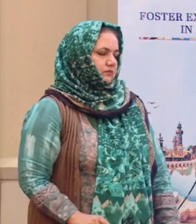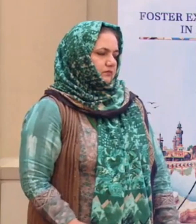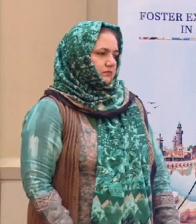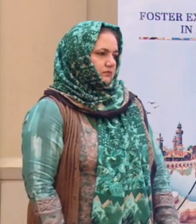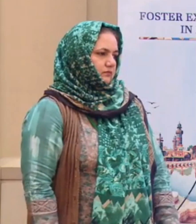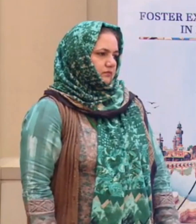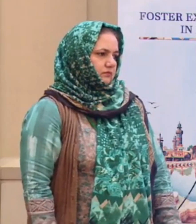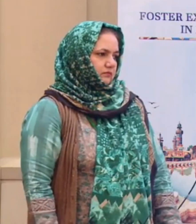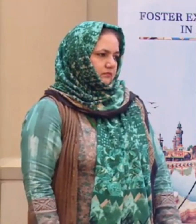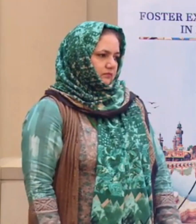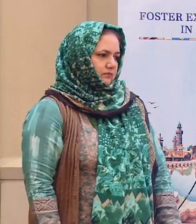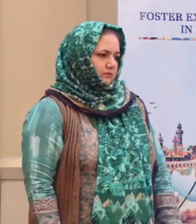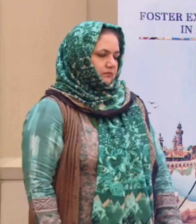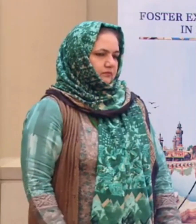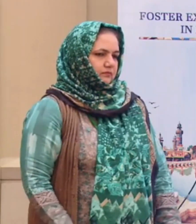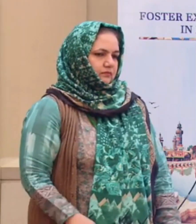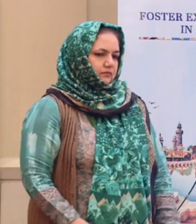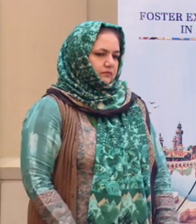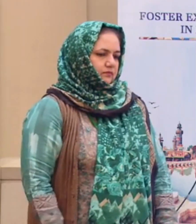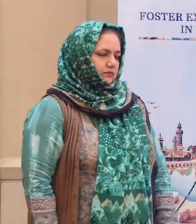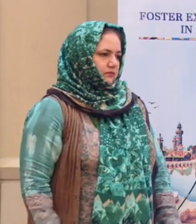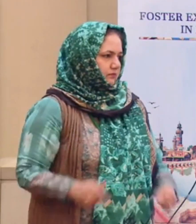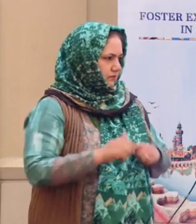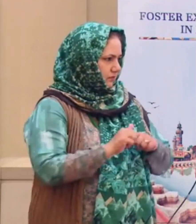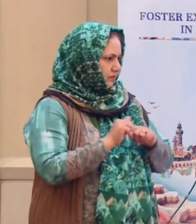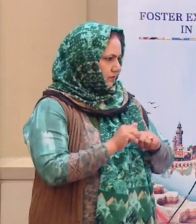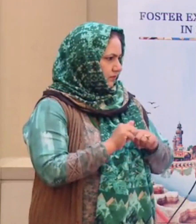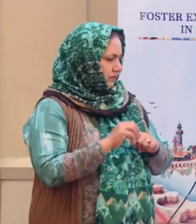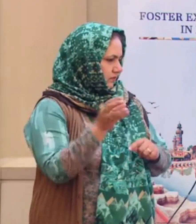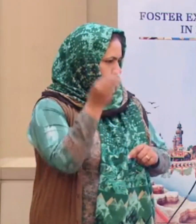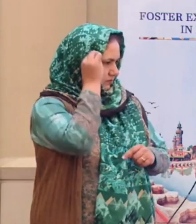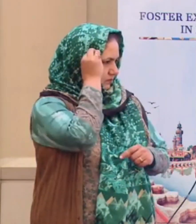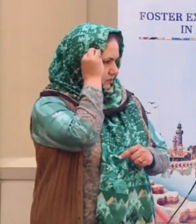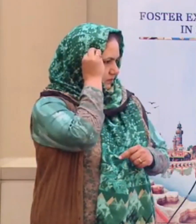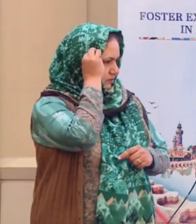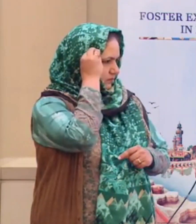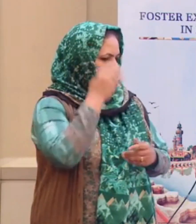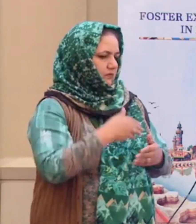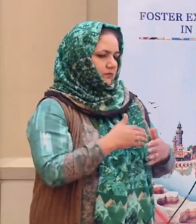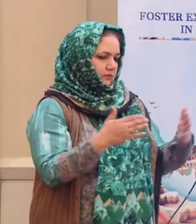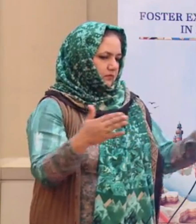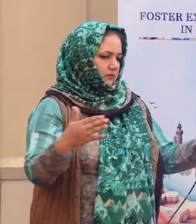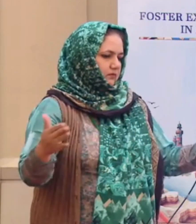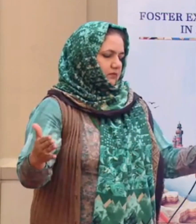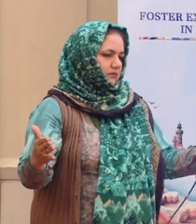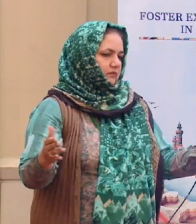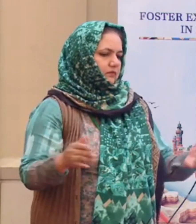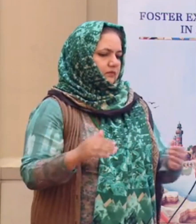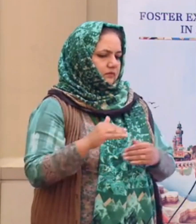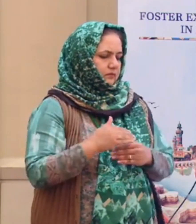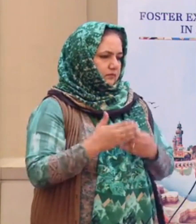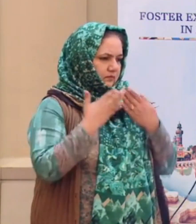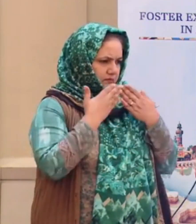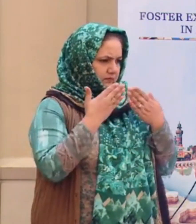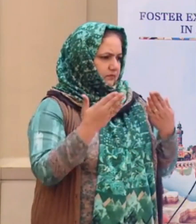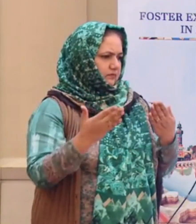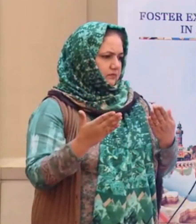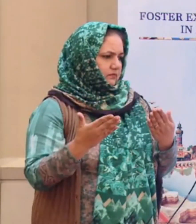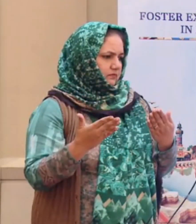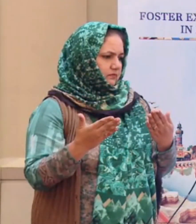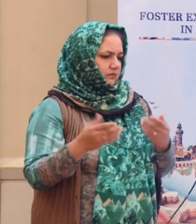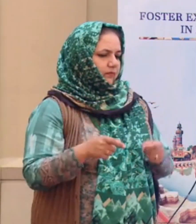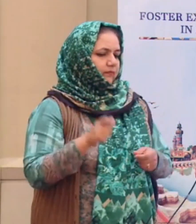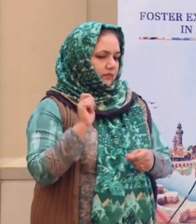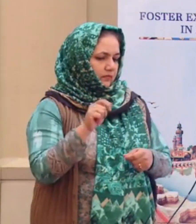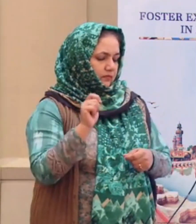Now, voice handicaps index is absolutely essential to know, and to some extent subjectively work